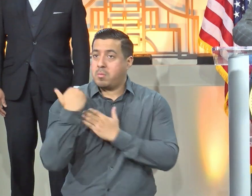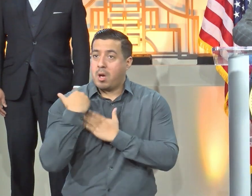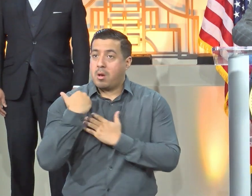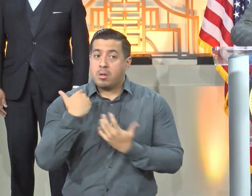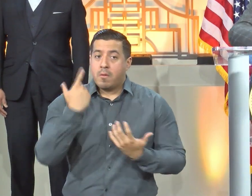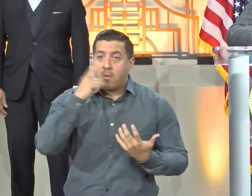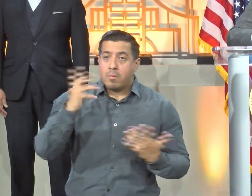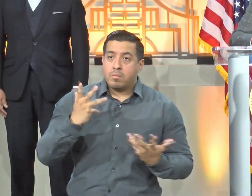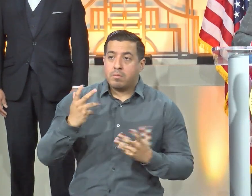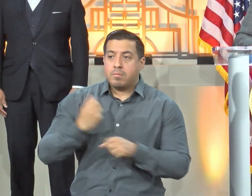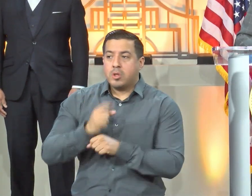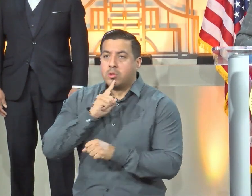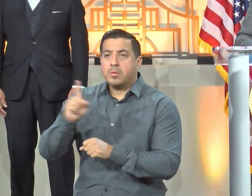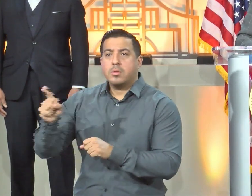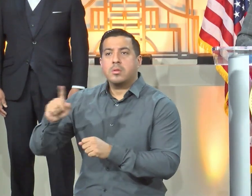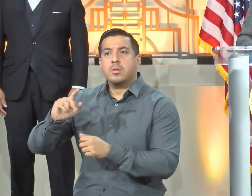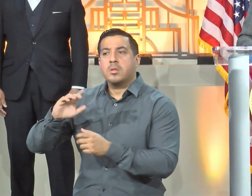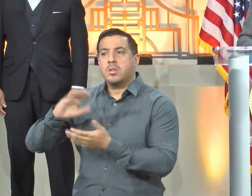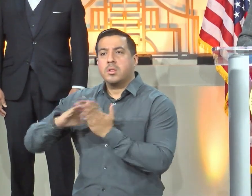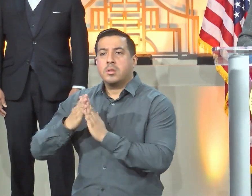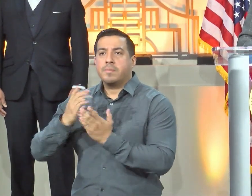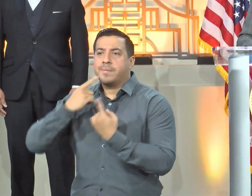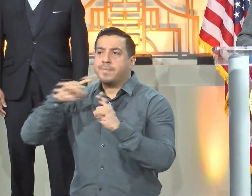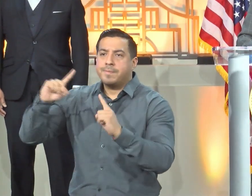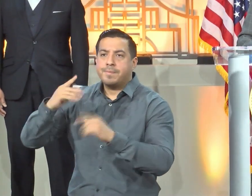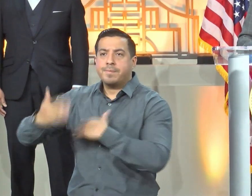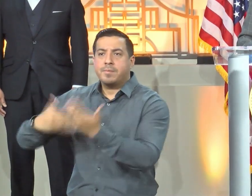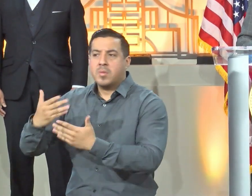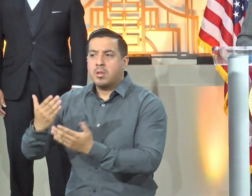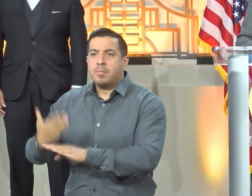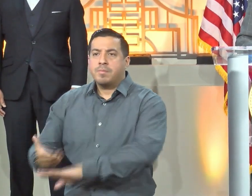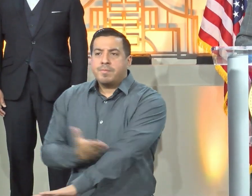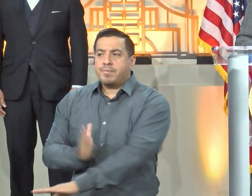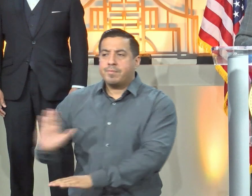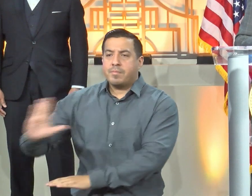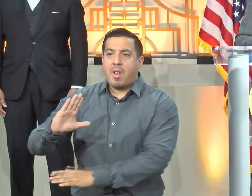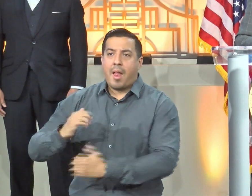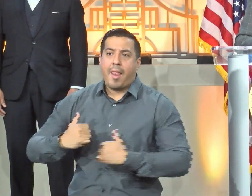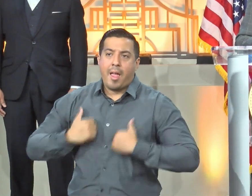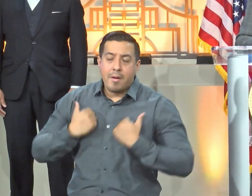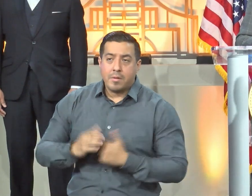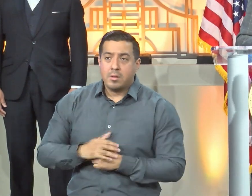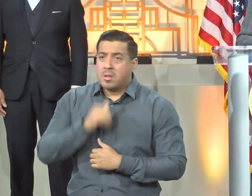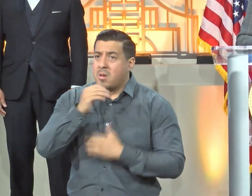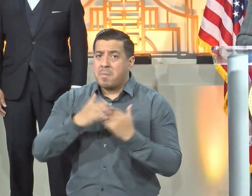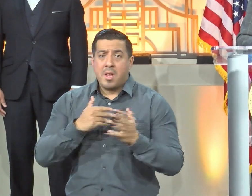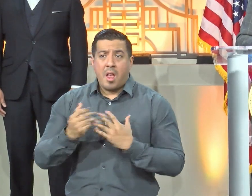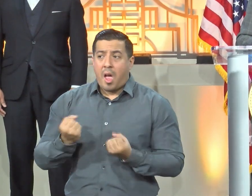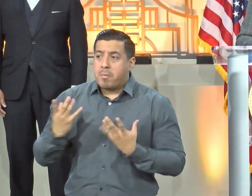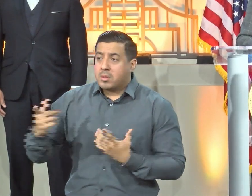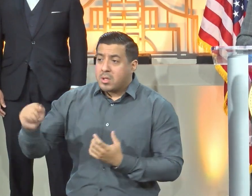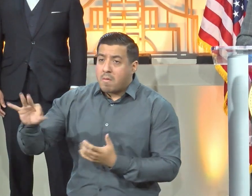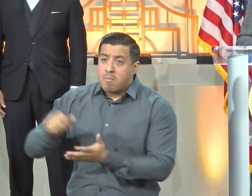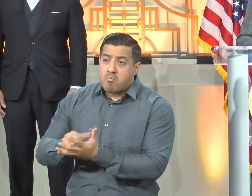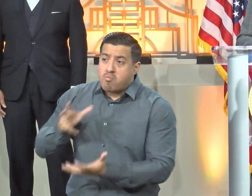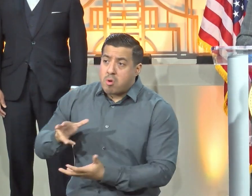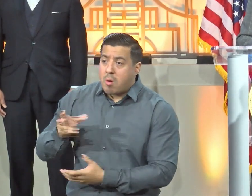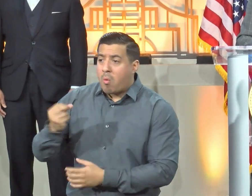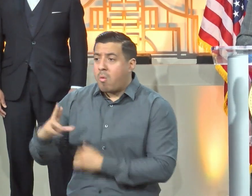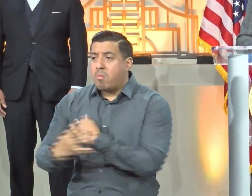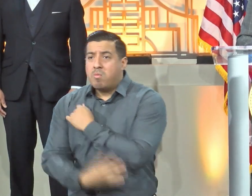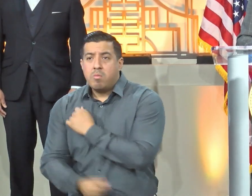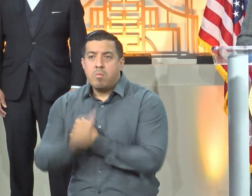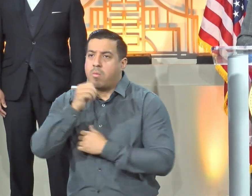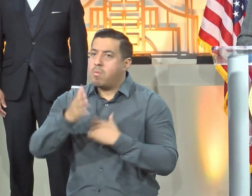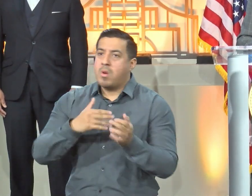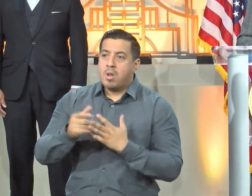city forward and doing their part to enhance the quality of life for everyone, regardless of how much money they have,